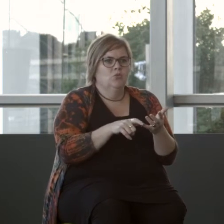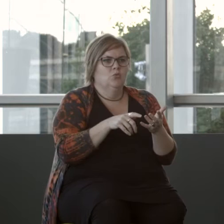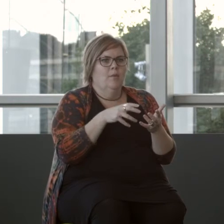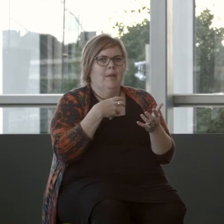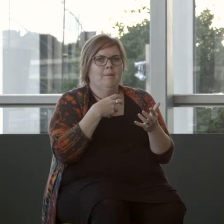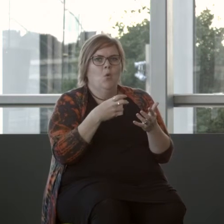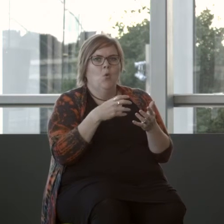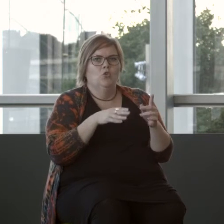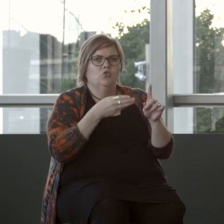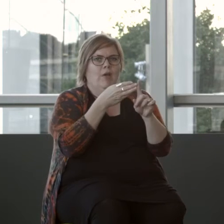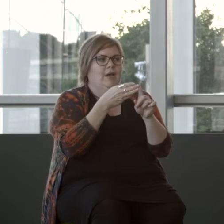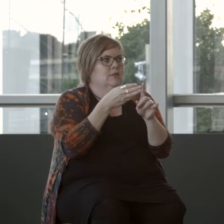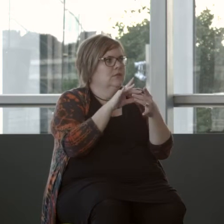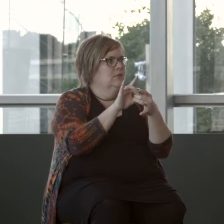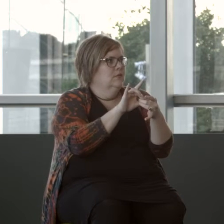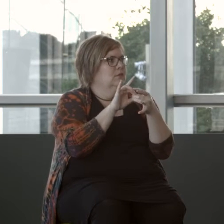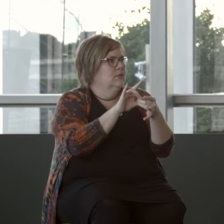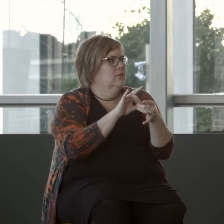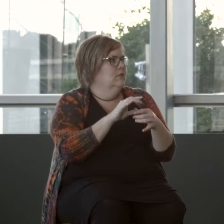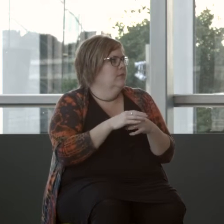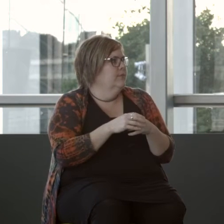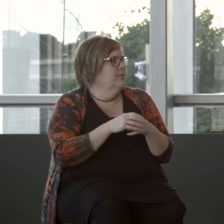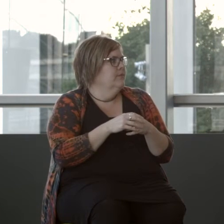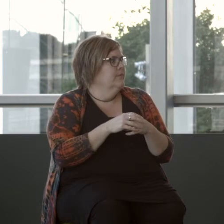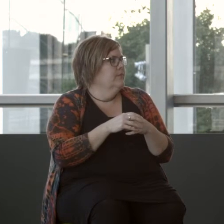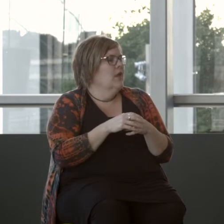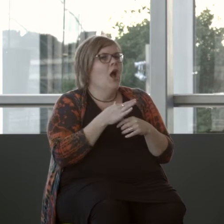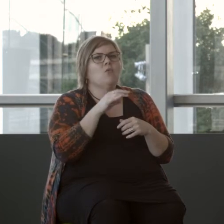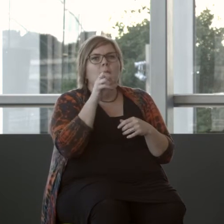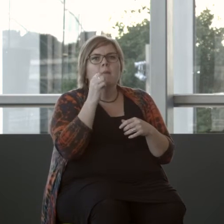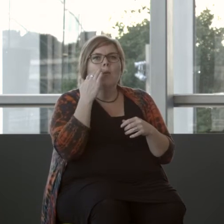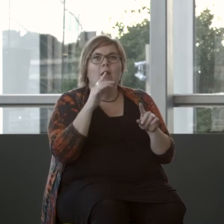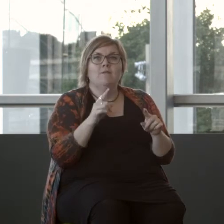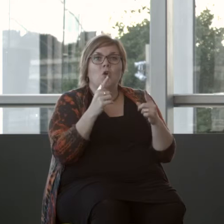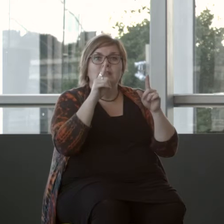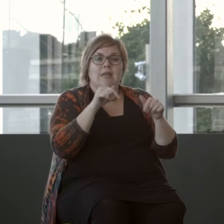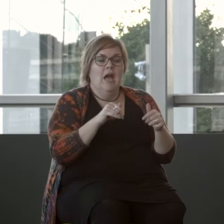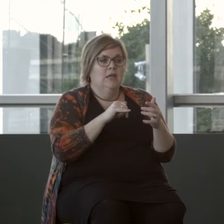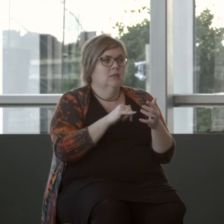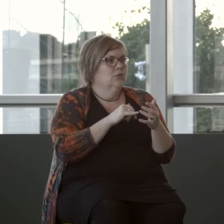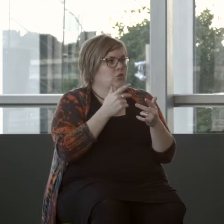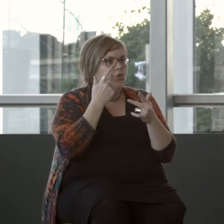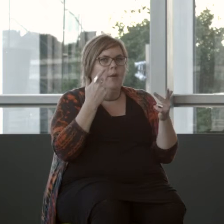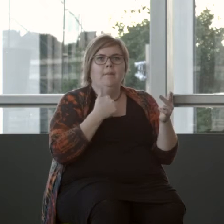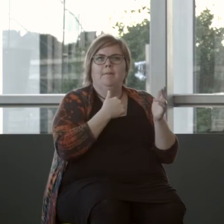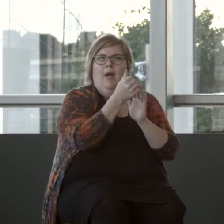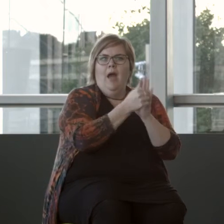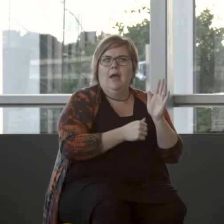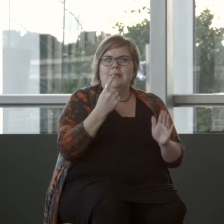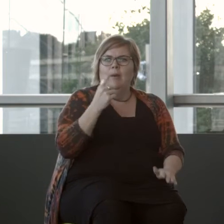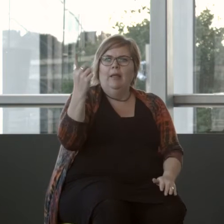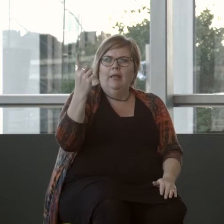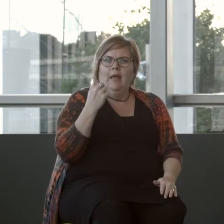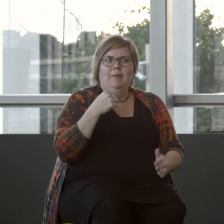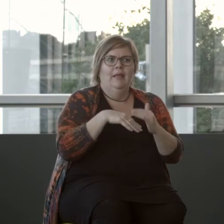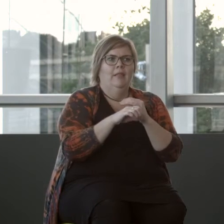way. I think I'll always remember when I first started showing works, somebody came up to me in